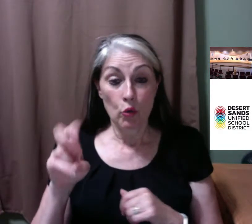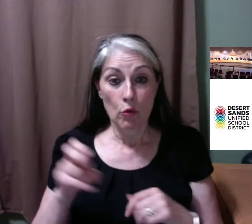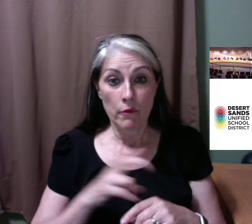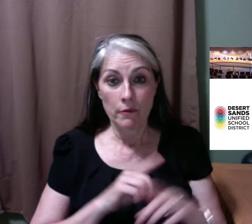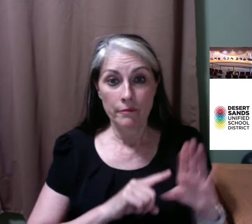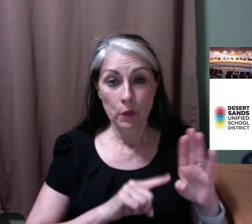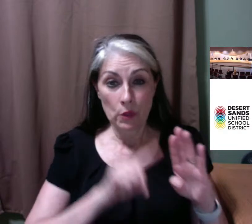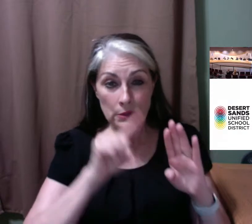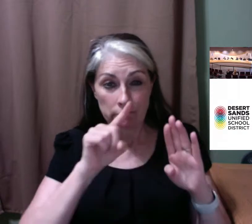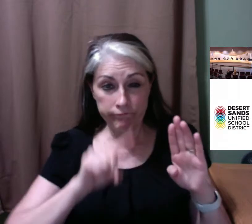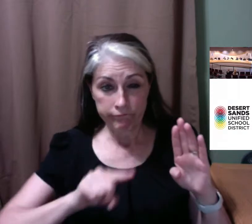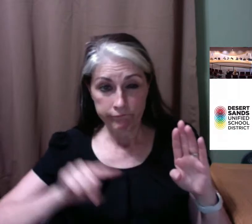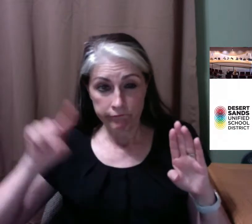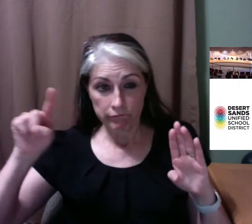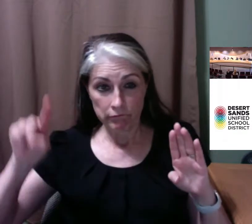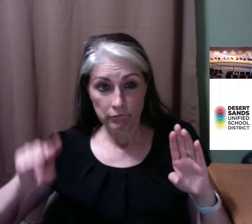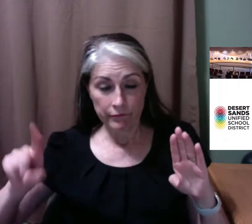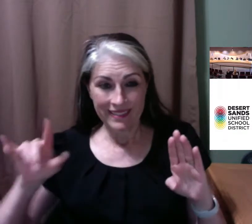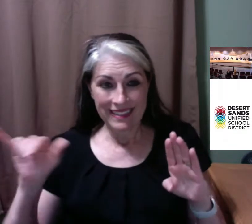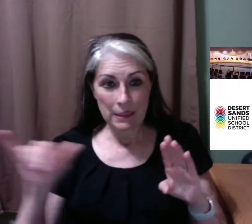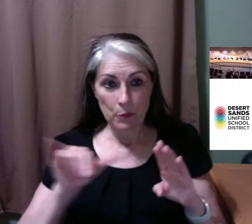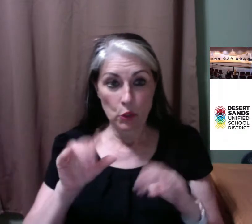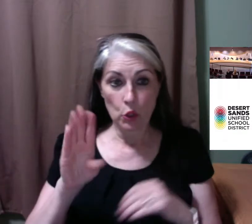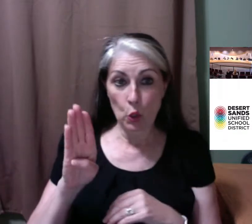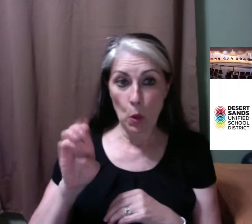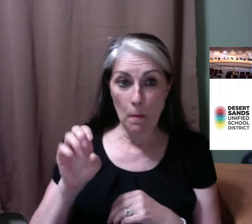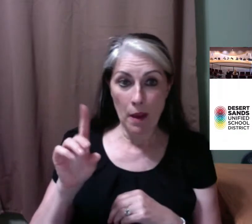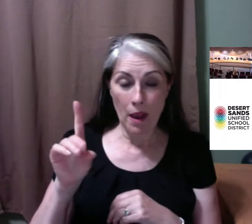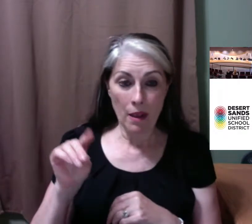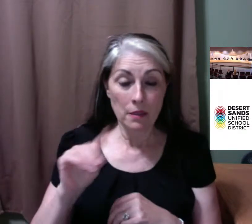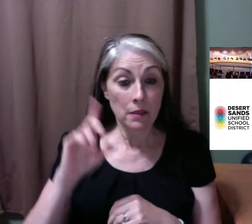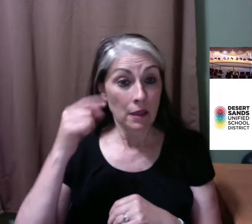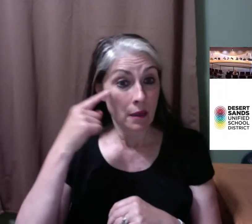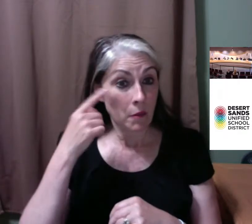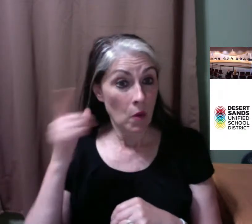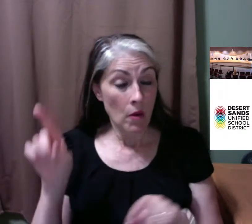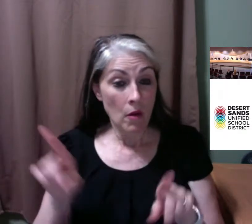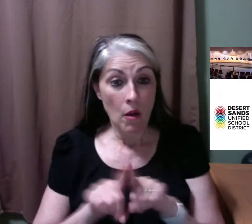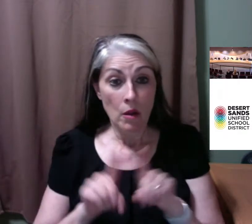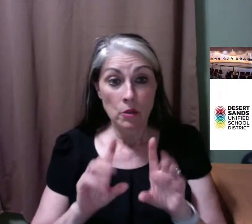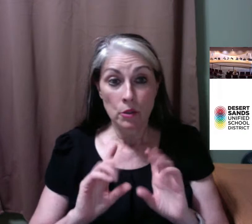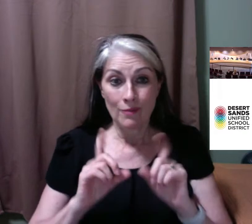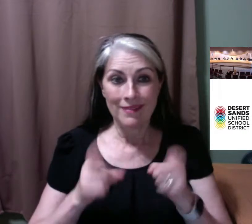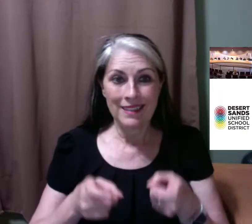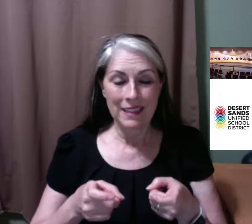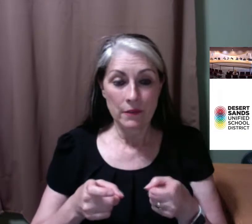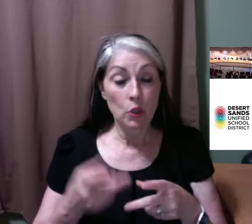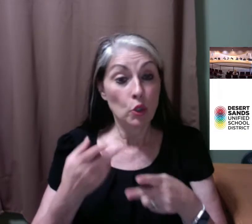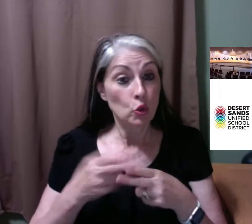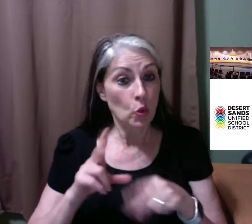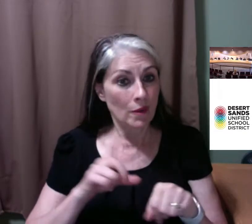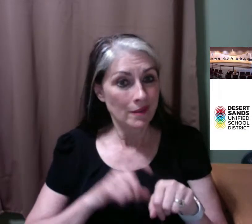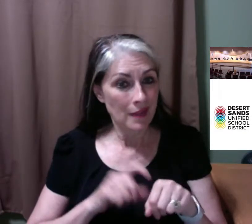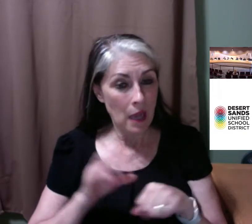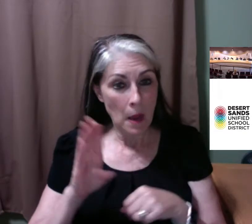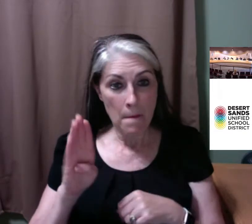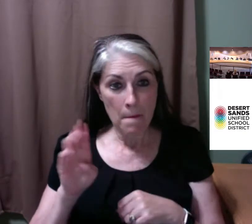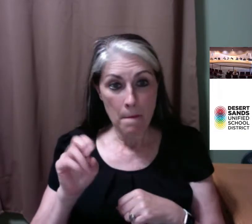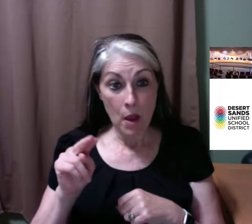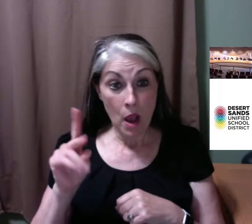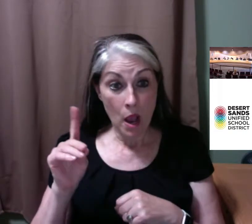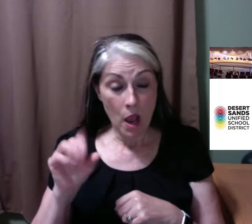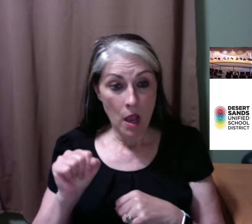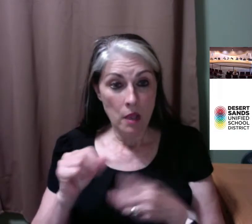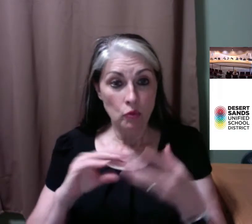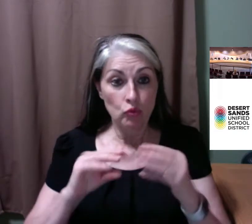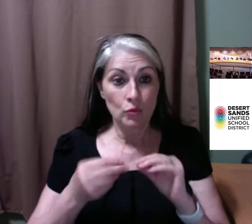so similar to how we have bonds, the government also issues bonds. And when the short-term bonds